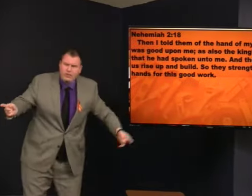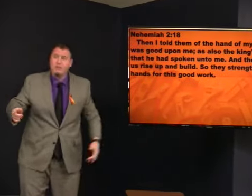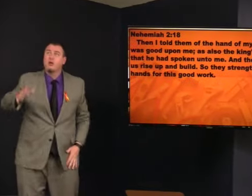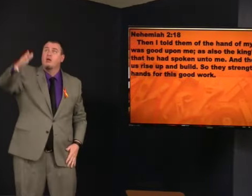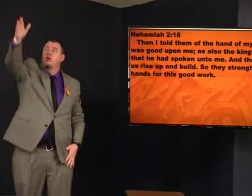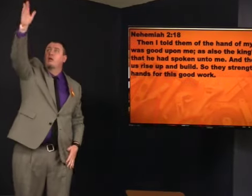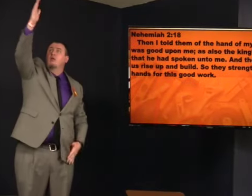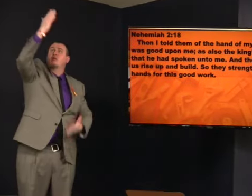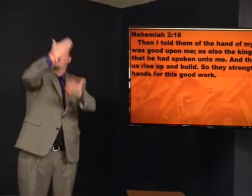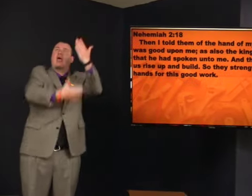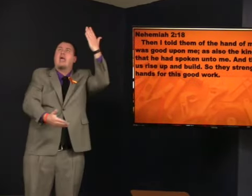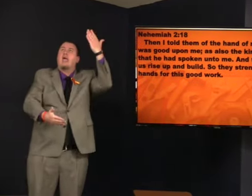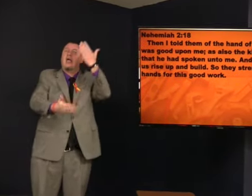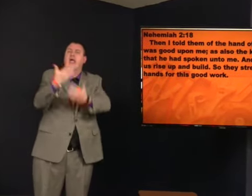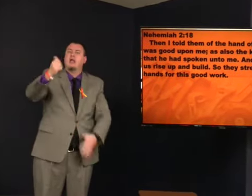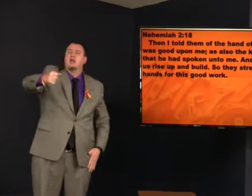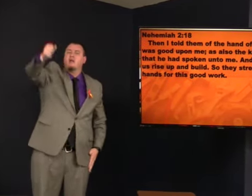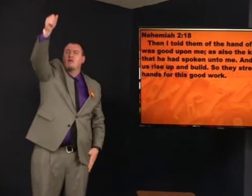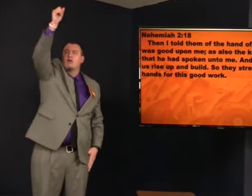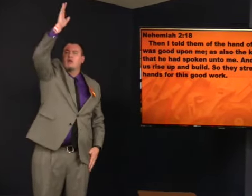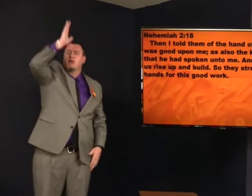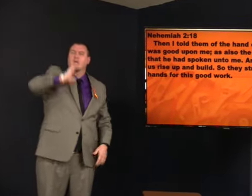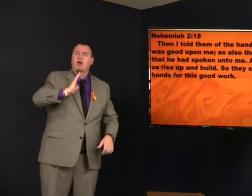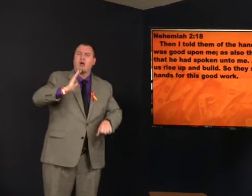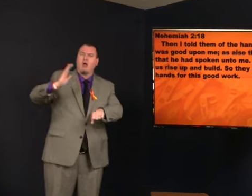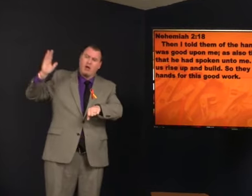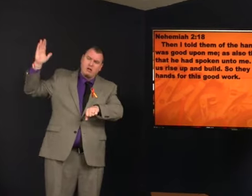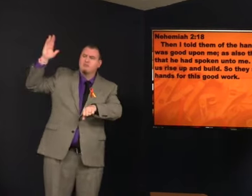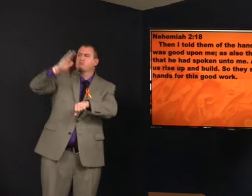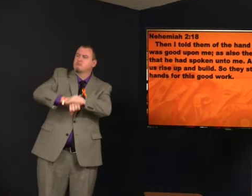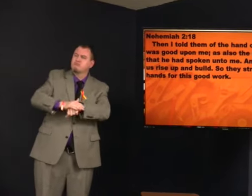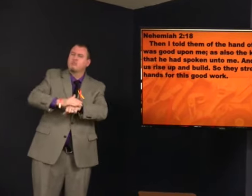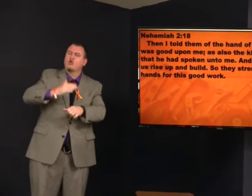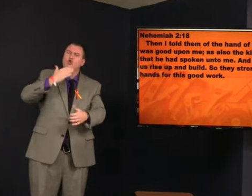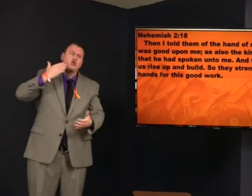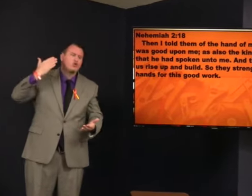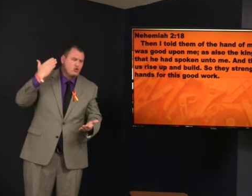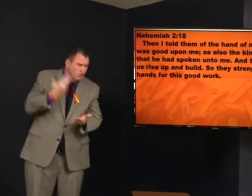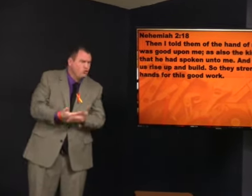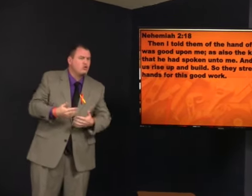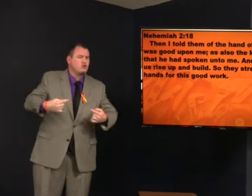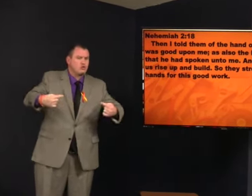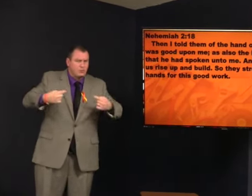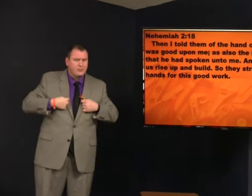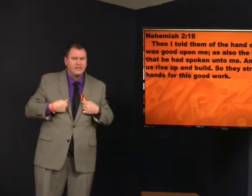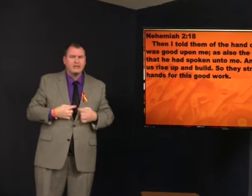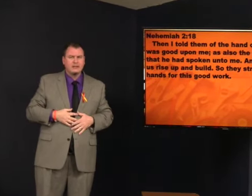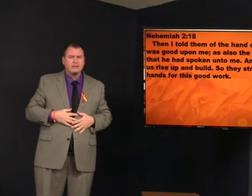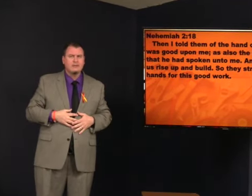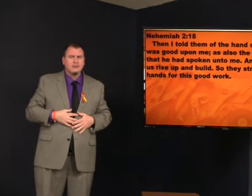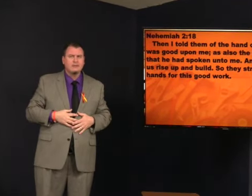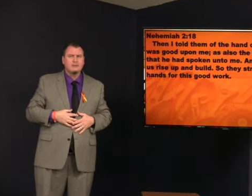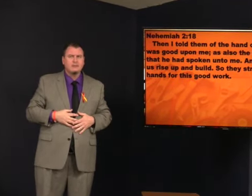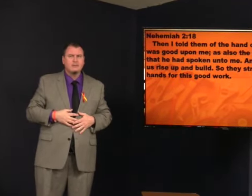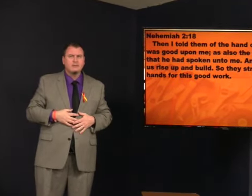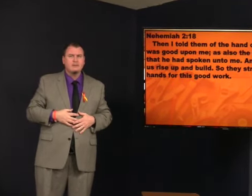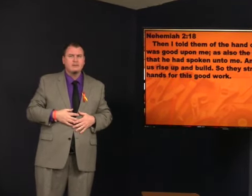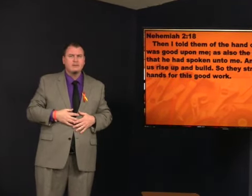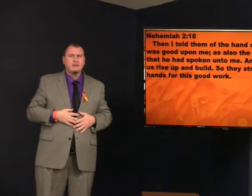And then you see, he said, I told them of the hand of God, which is good upon me, that God's hand is on